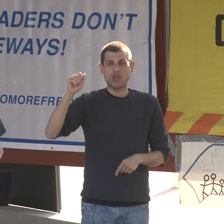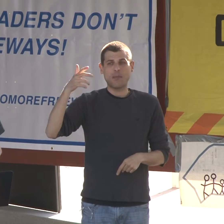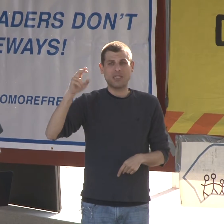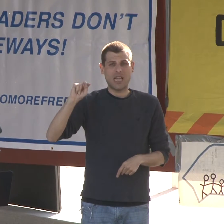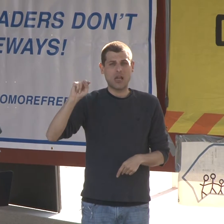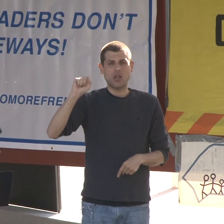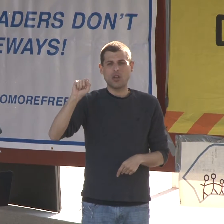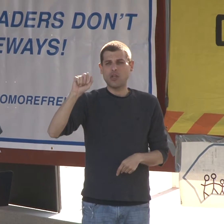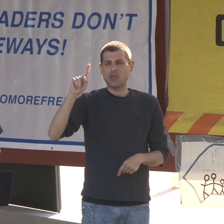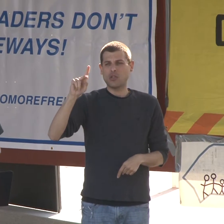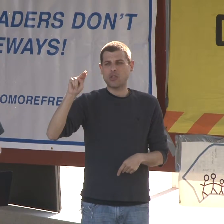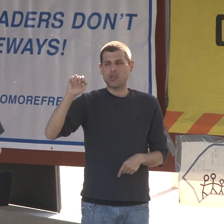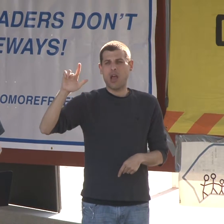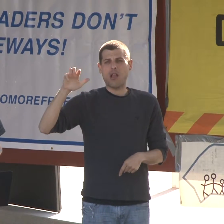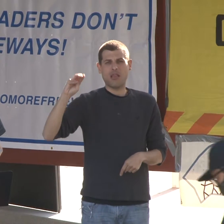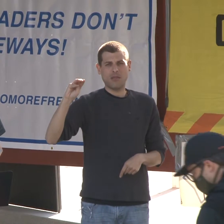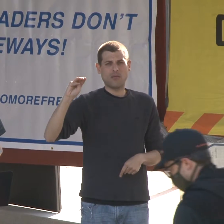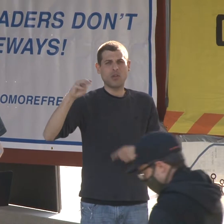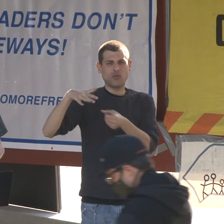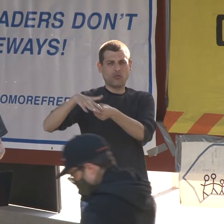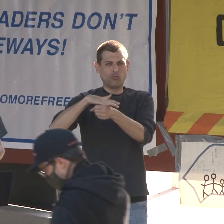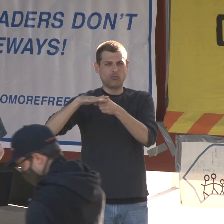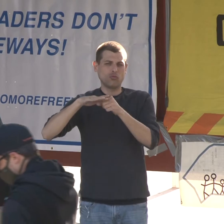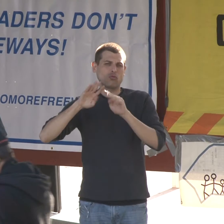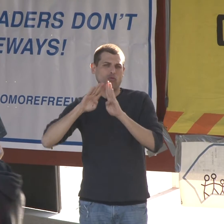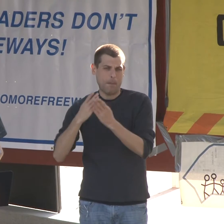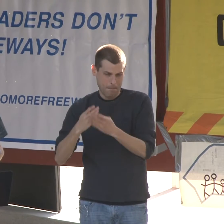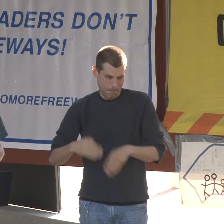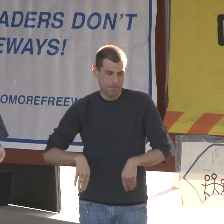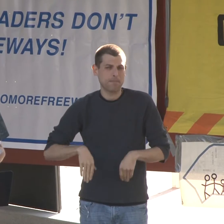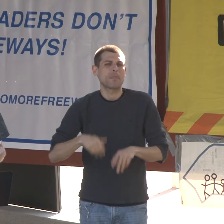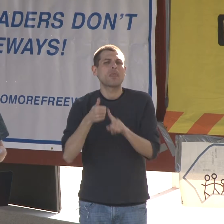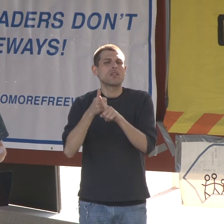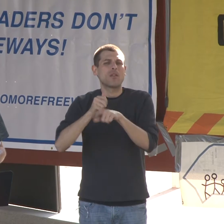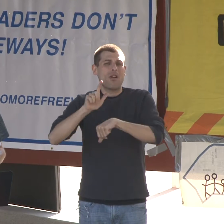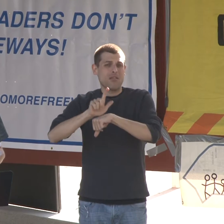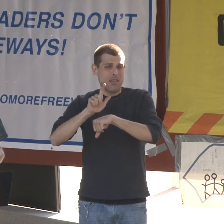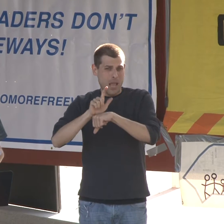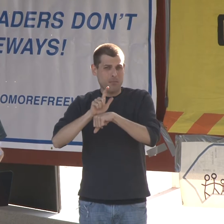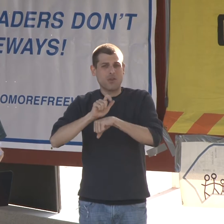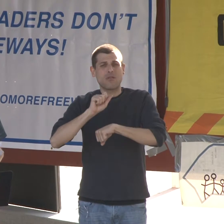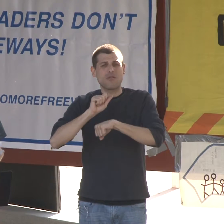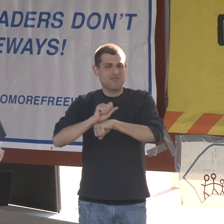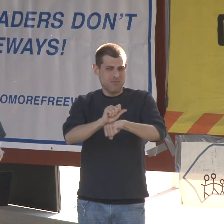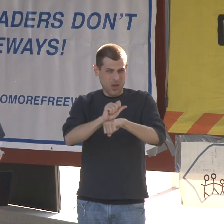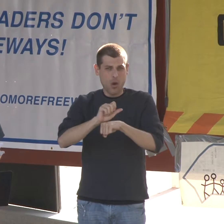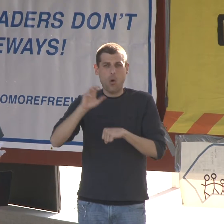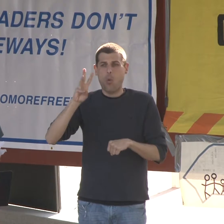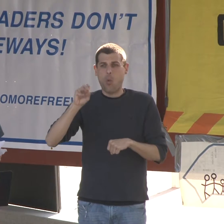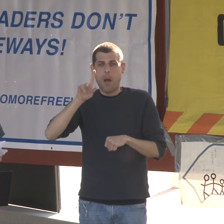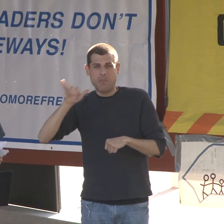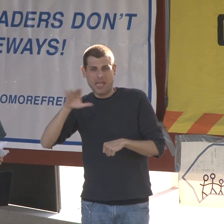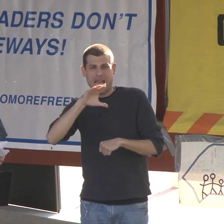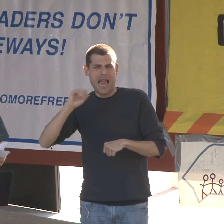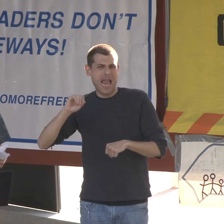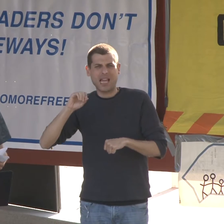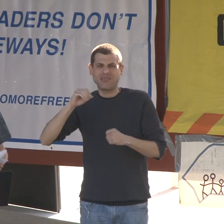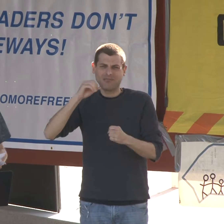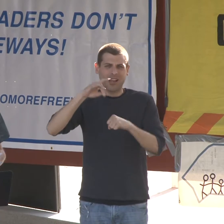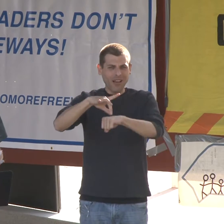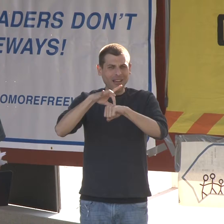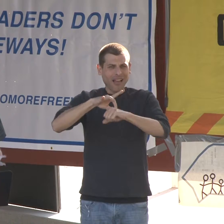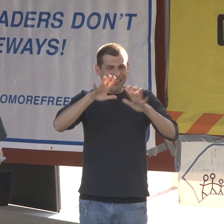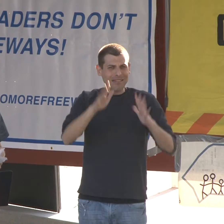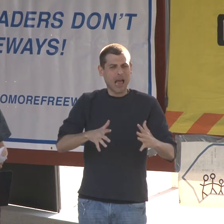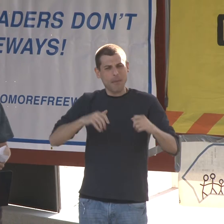Squalalam tribe from the Cook-Kardonsky family. They are a labor organizer, Wobbly, an indigenous climate justice warrior, and will be providing a